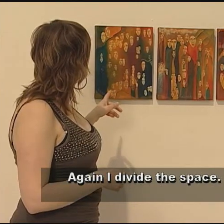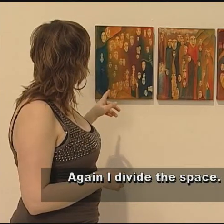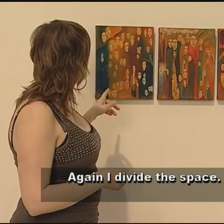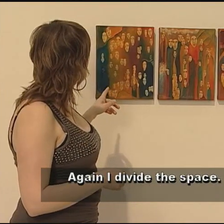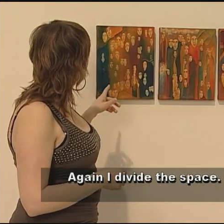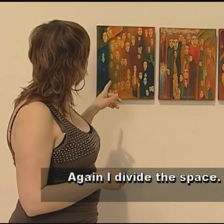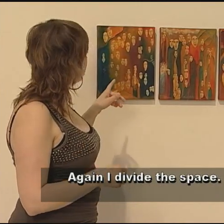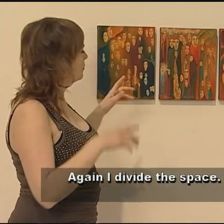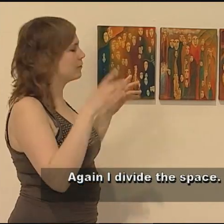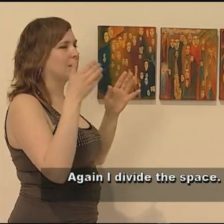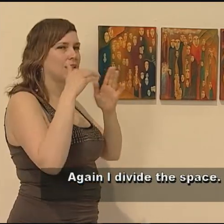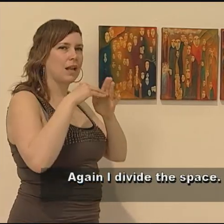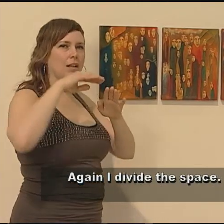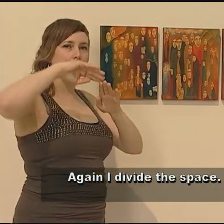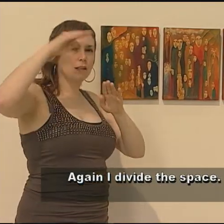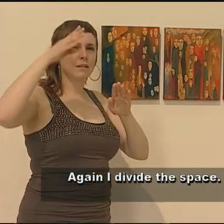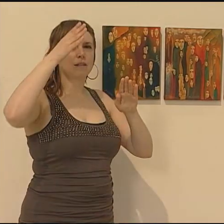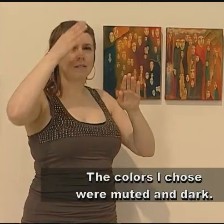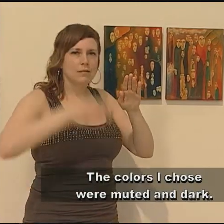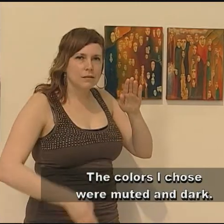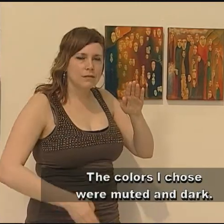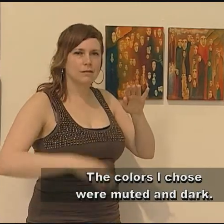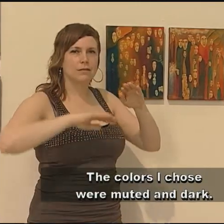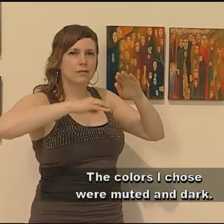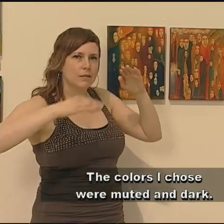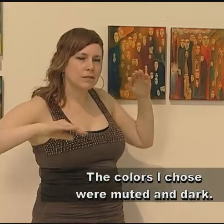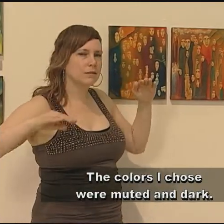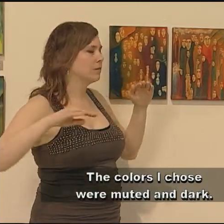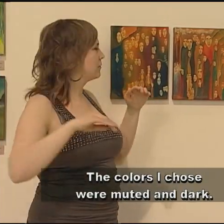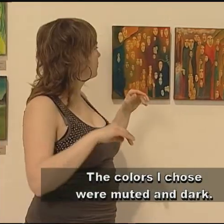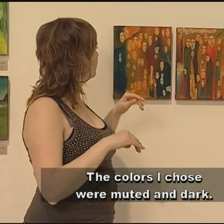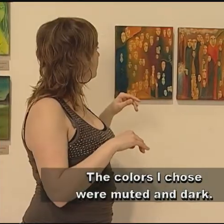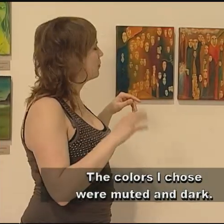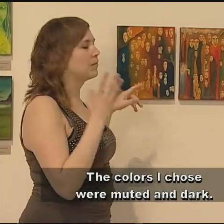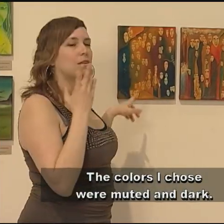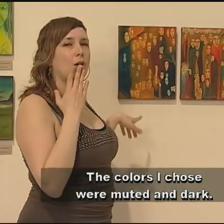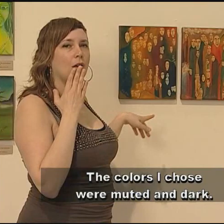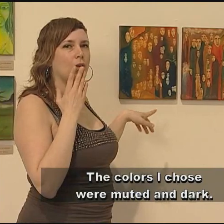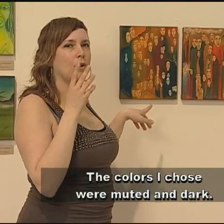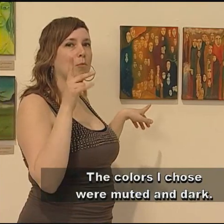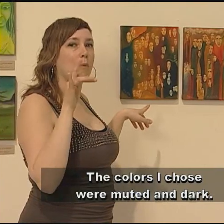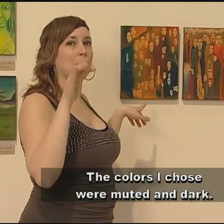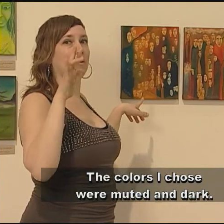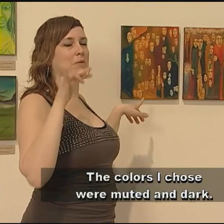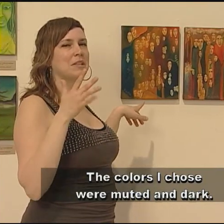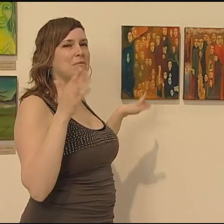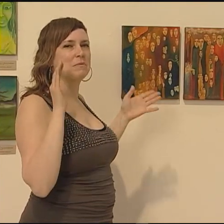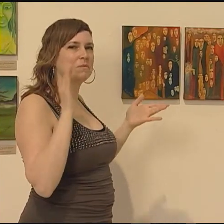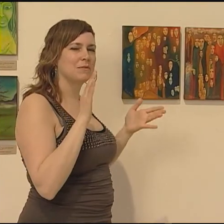Again, I divide the space. The colors I chose were muted and dark.